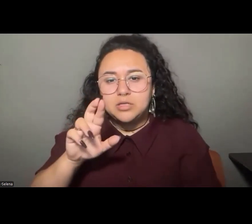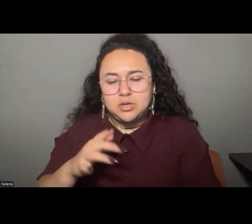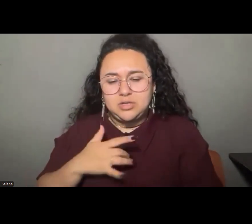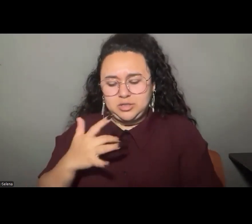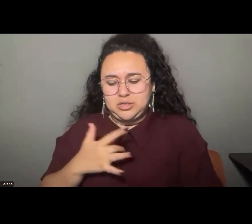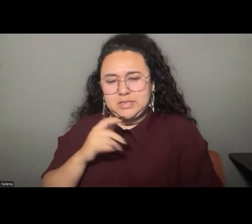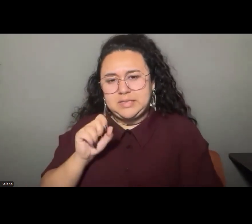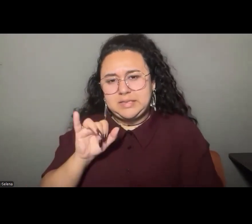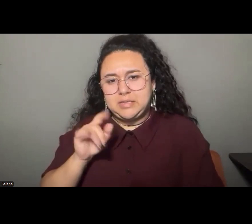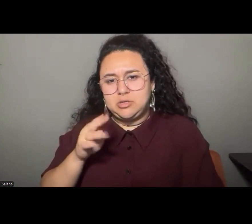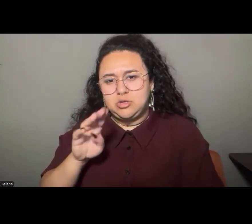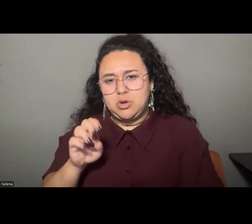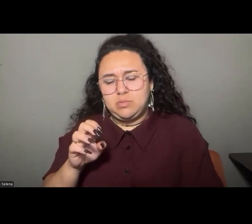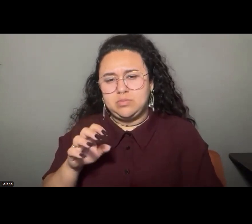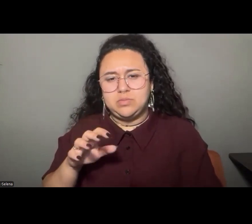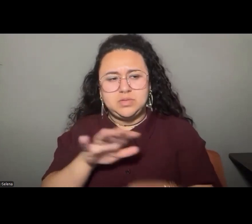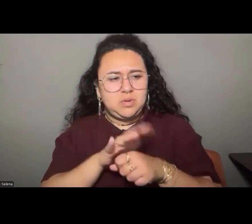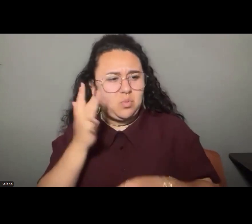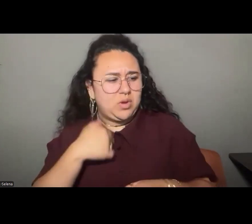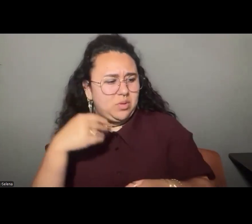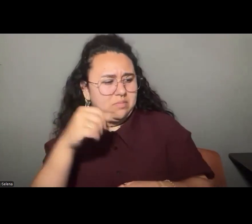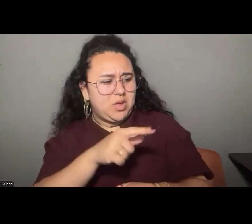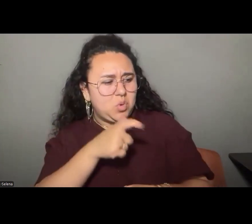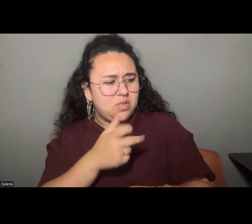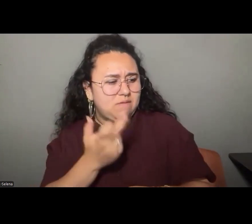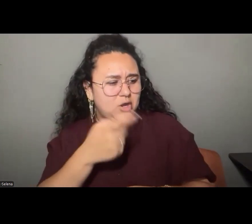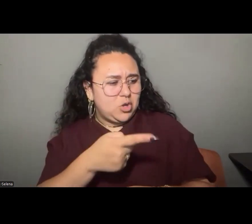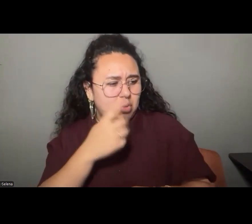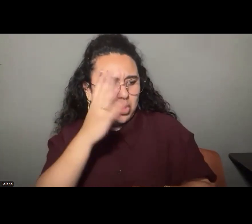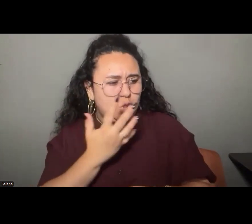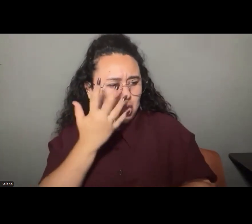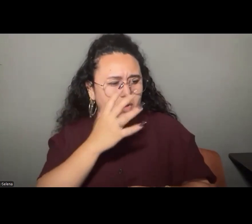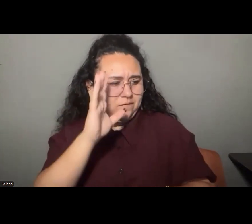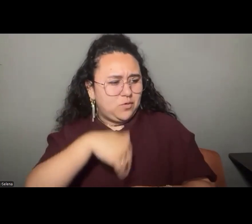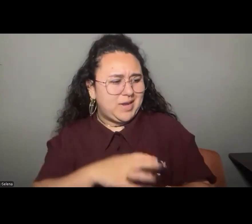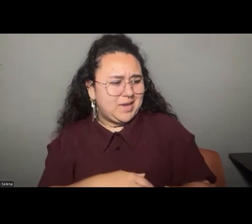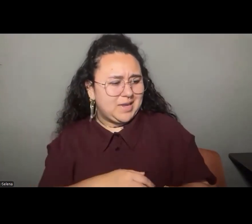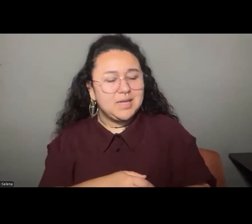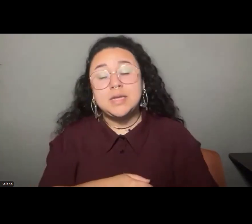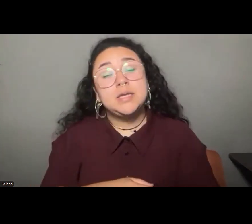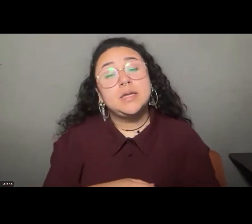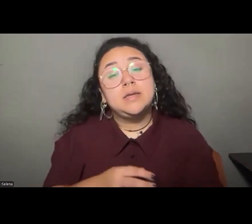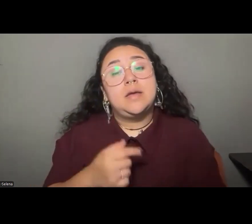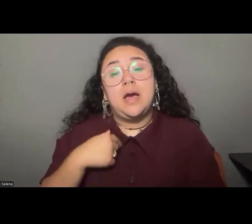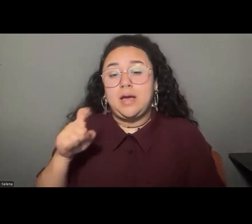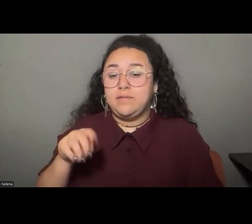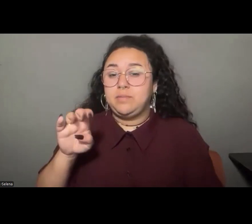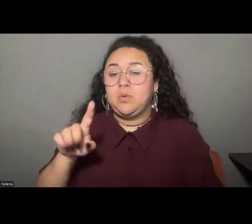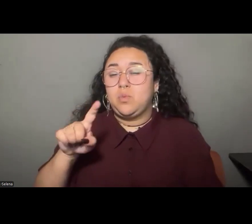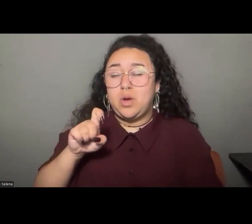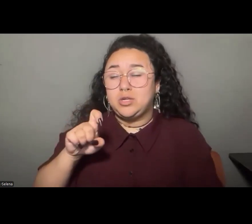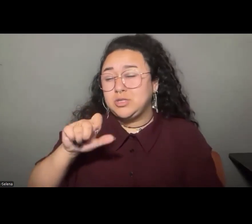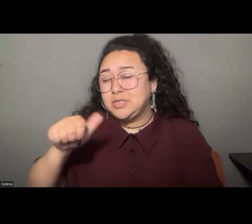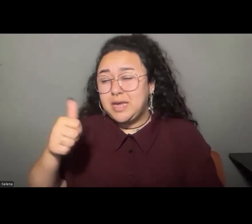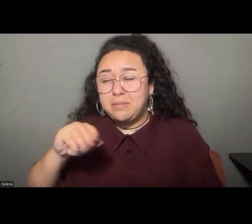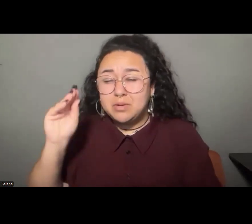at me like, why do we pay you to do this? Like, who the fuck are you? You just look like some freak, So I'm like, oh, I have to be 110%. I have to be